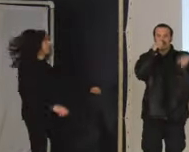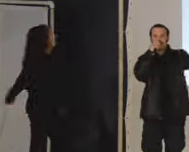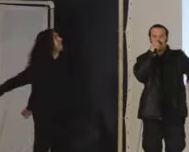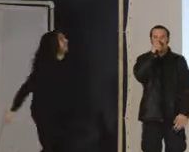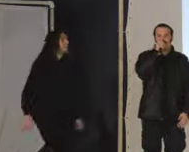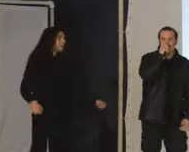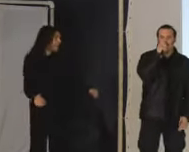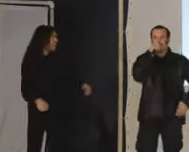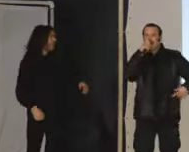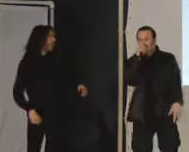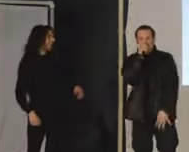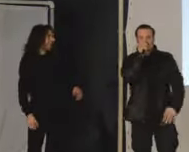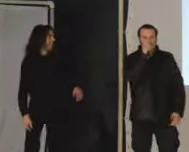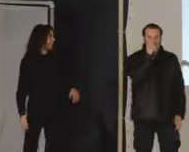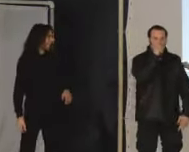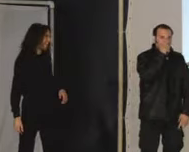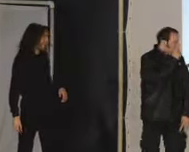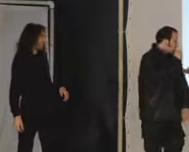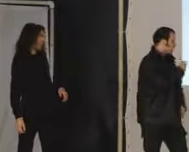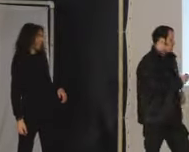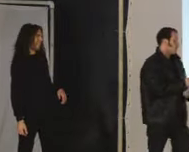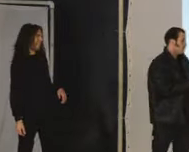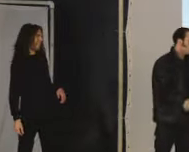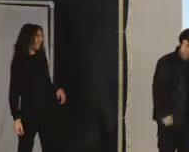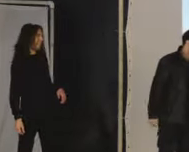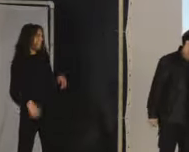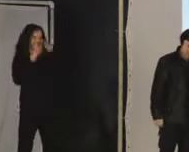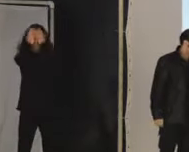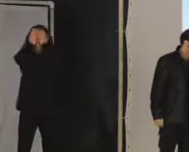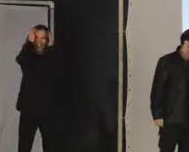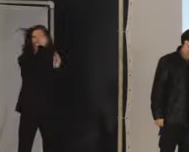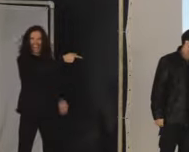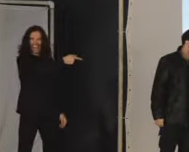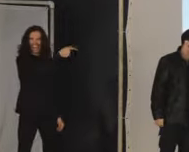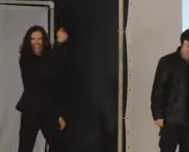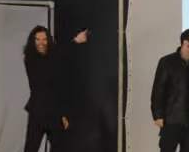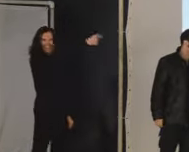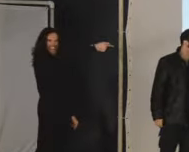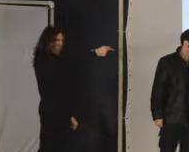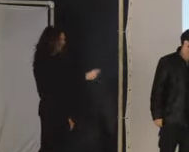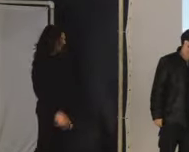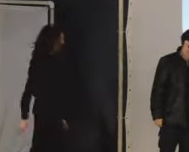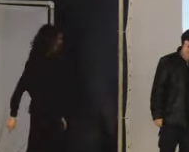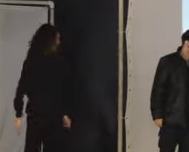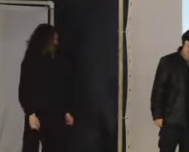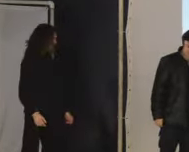smarty pants. Anybody know any nerds and smarty pants? That's makes you wanna smile to be?